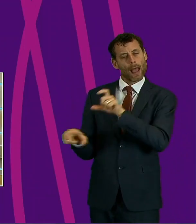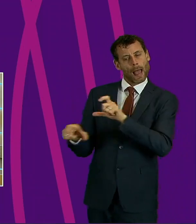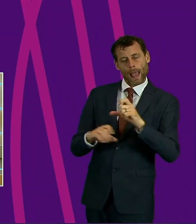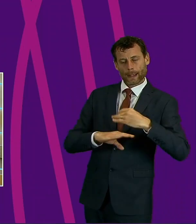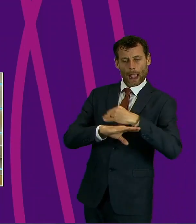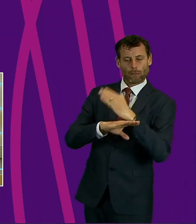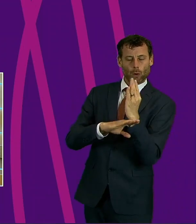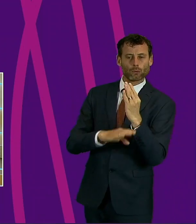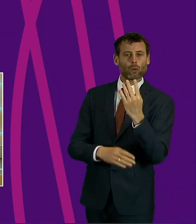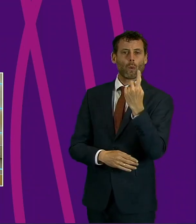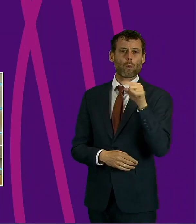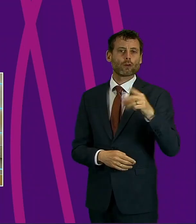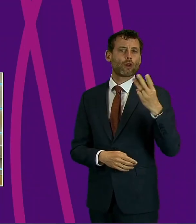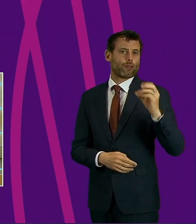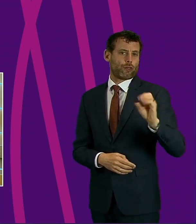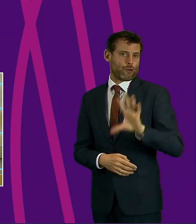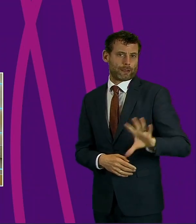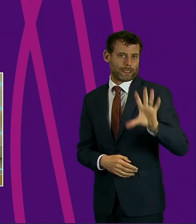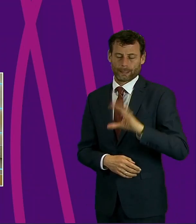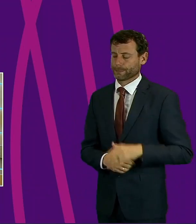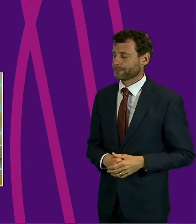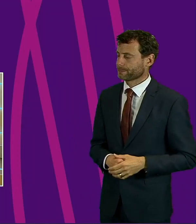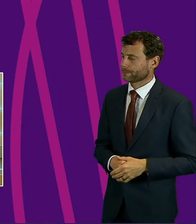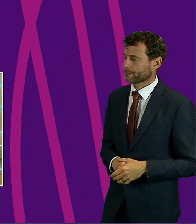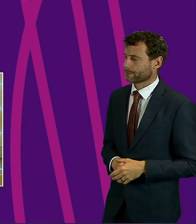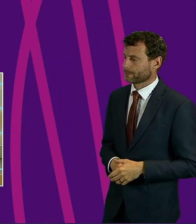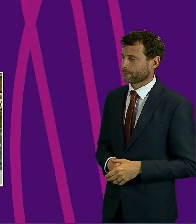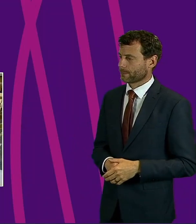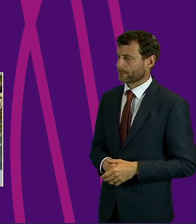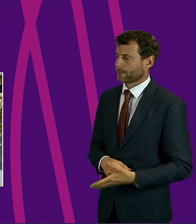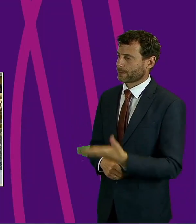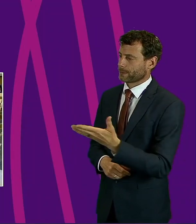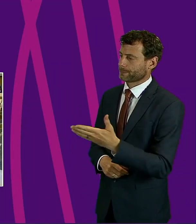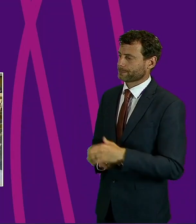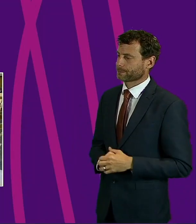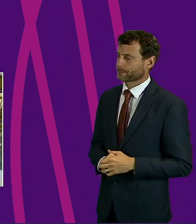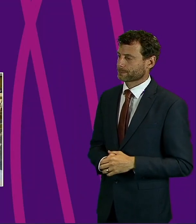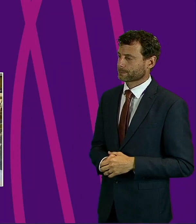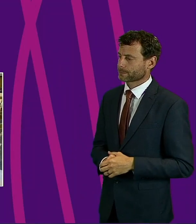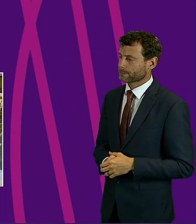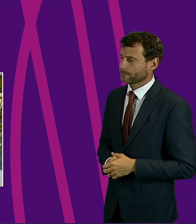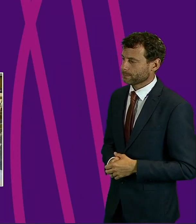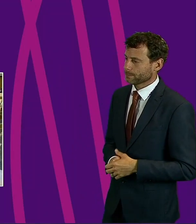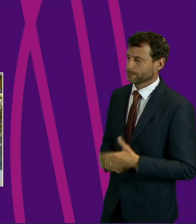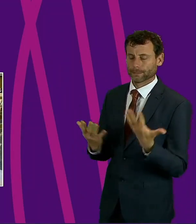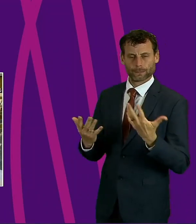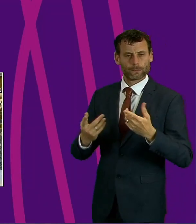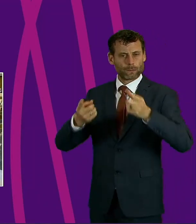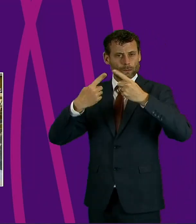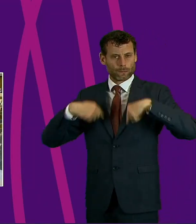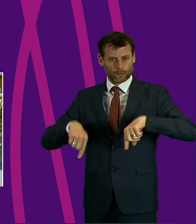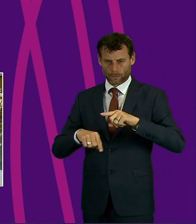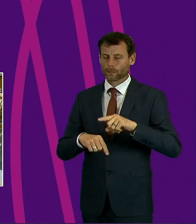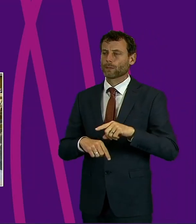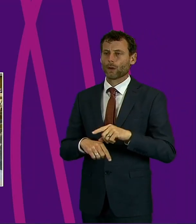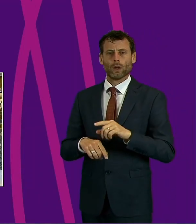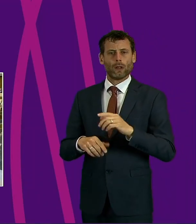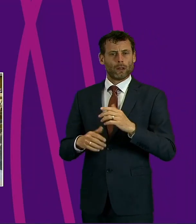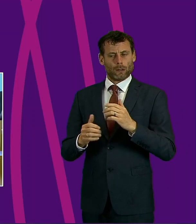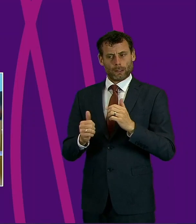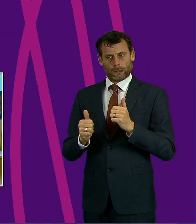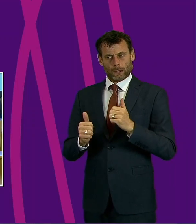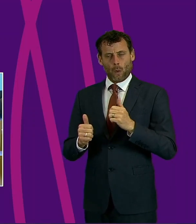time. Bob Doris to be followed by Rachel Hamilton. Bob Doris. Presiding Officer, like the rest of us, sporting clubs are eagerly